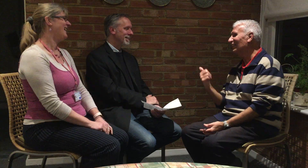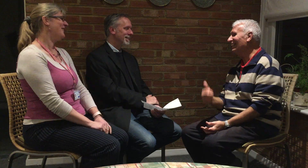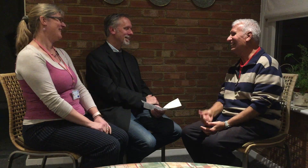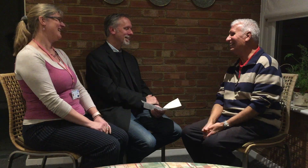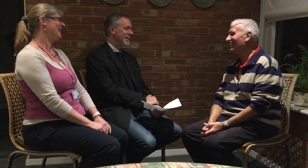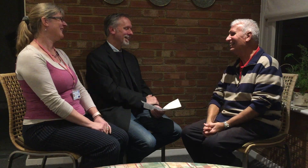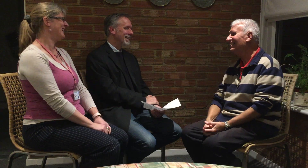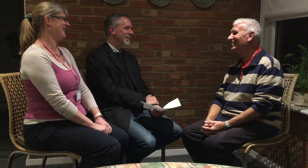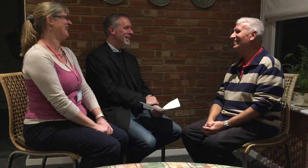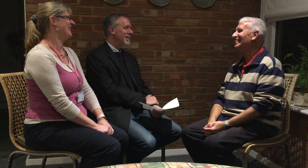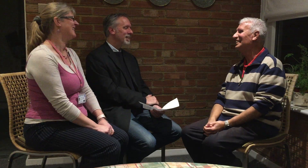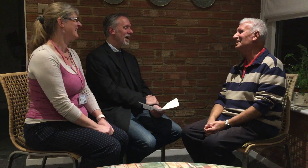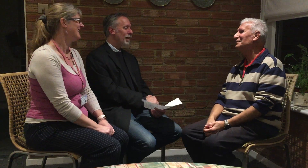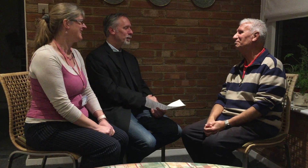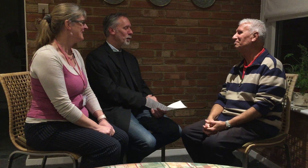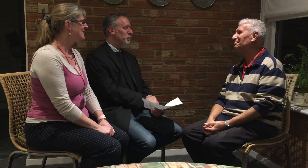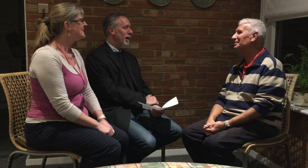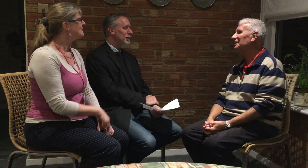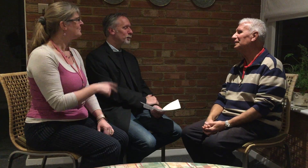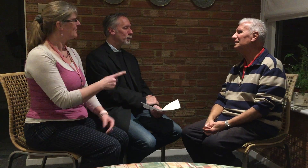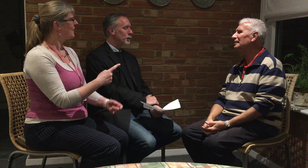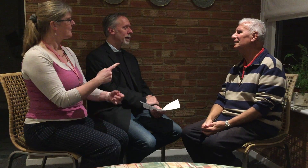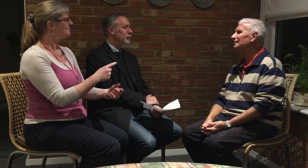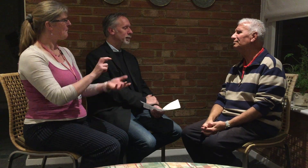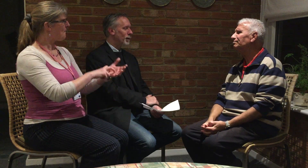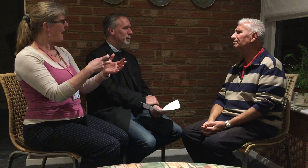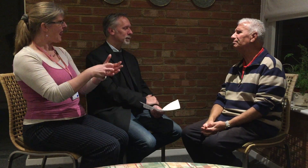Oh, thank you. Have you got plans for your next retirement?